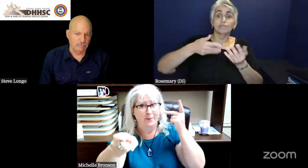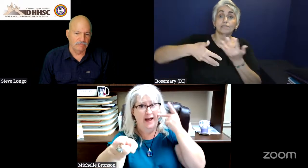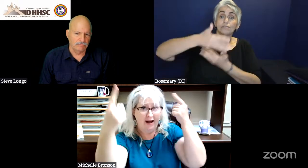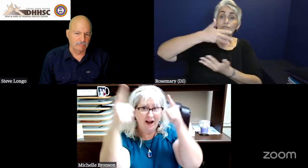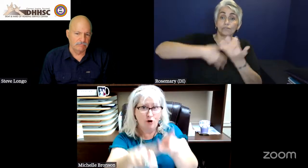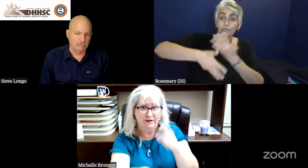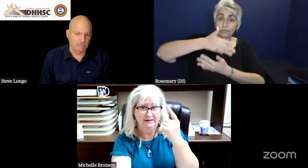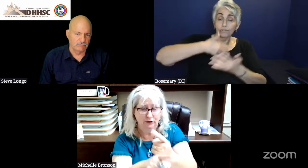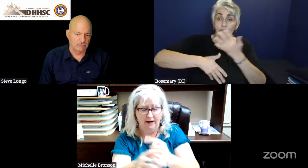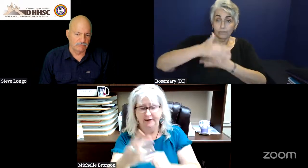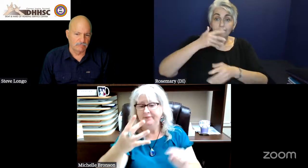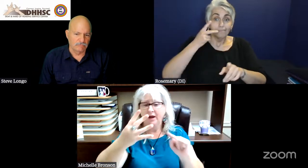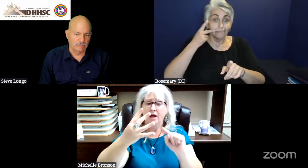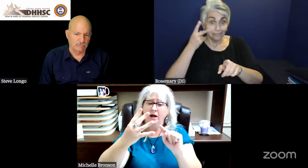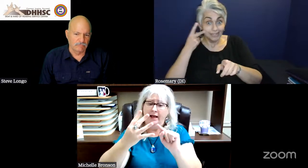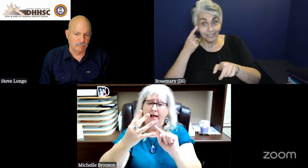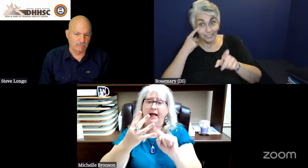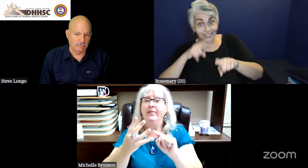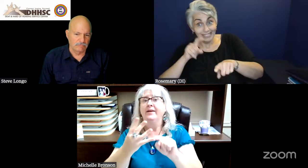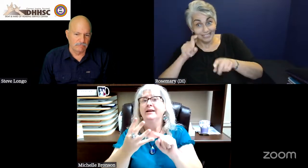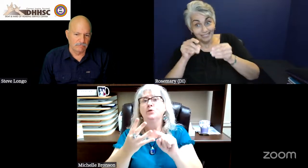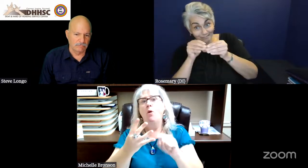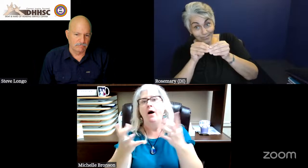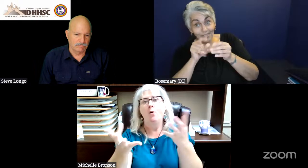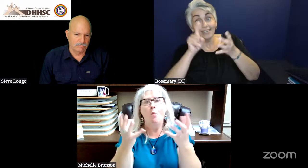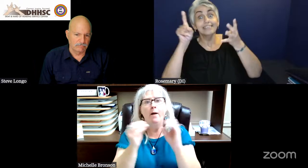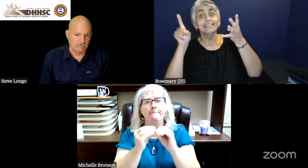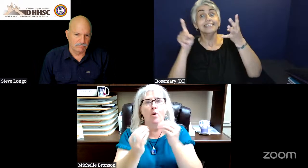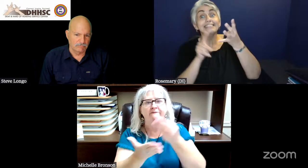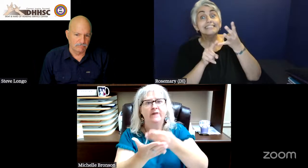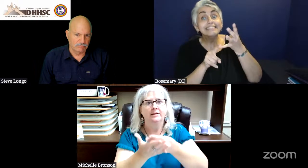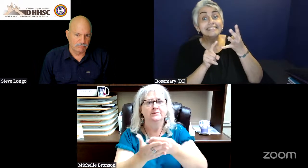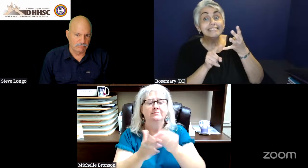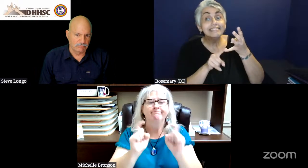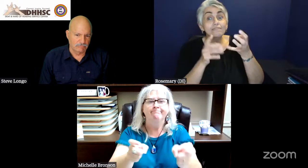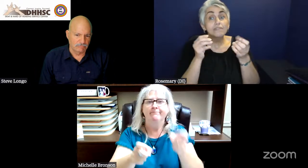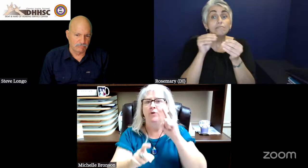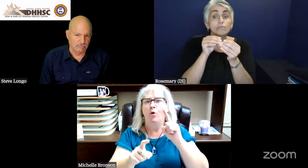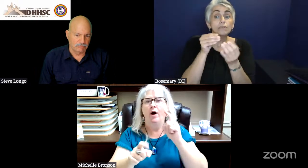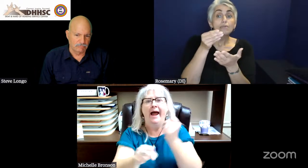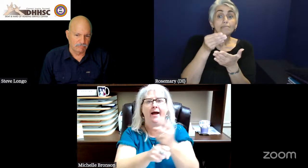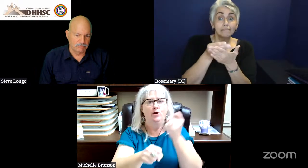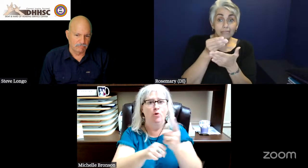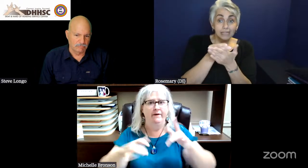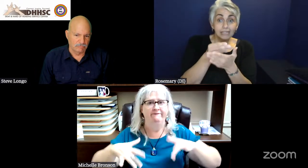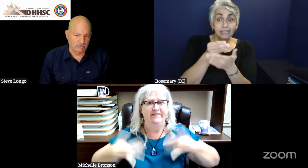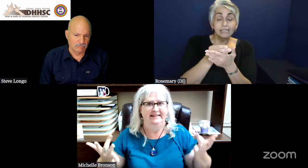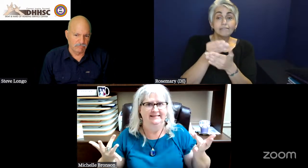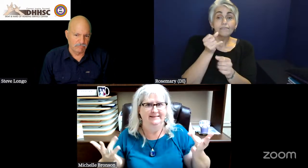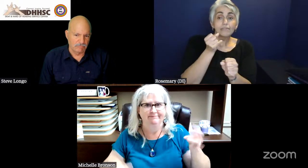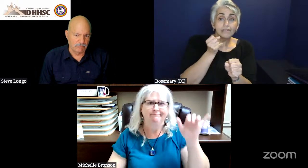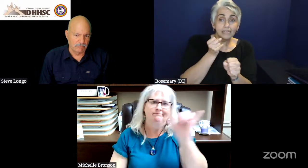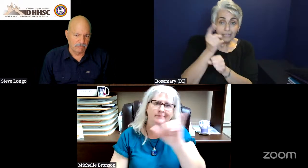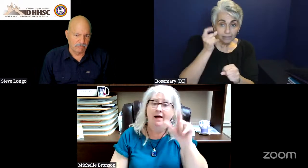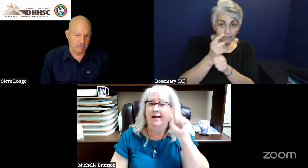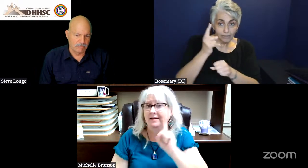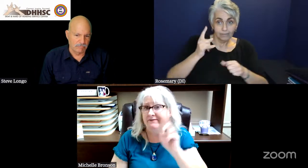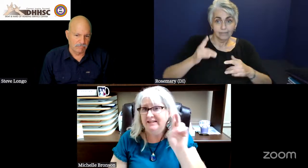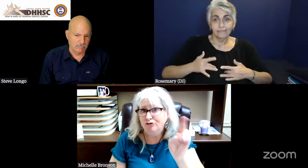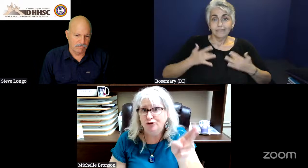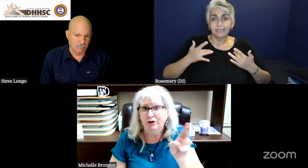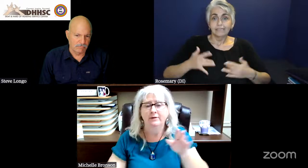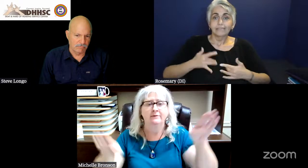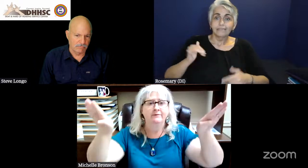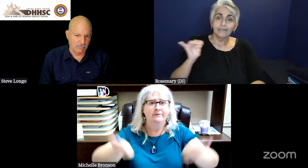bathrooms. The third one is to have more events and social times. Patty agrees, we need more. And the fourth is to have